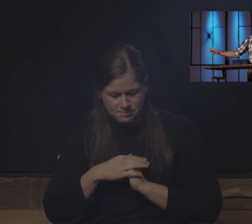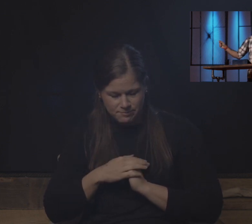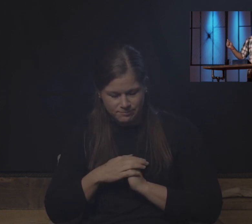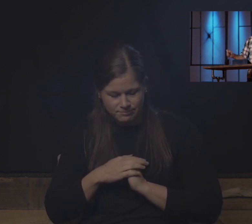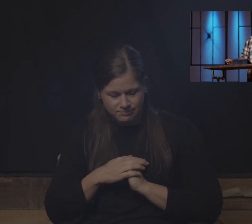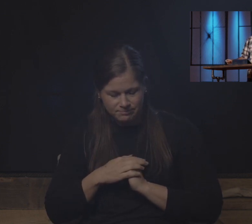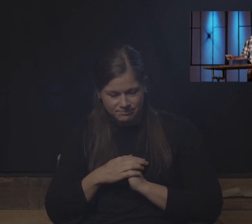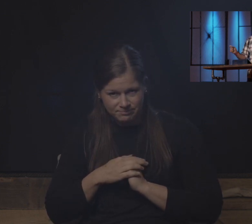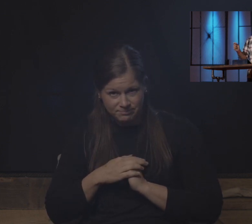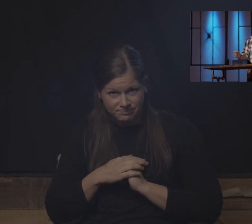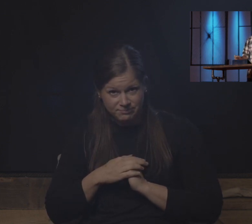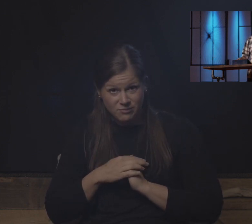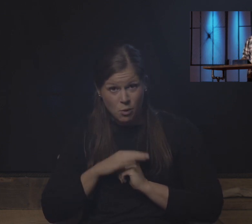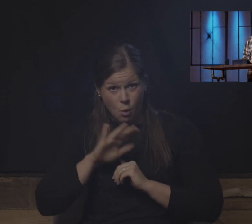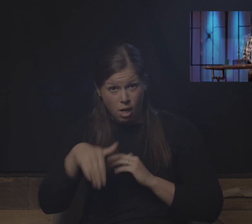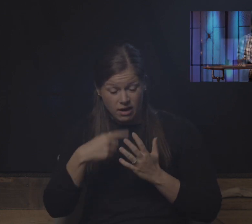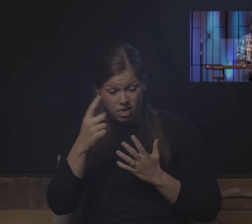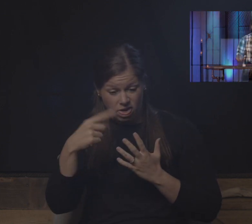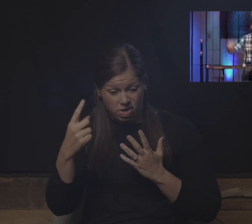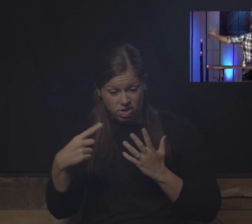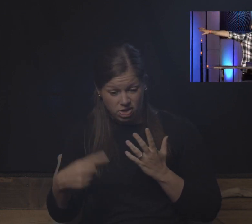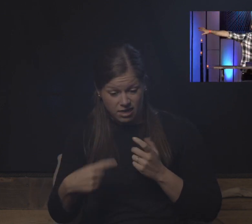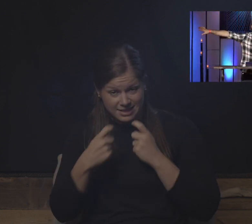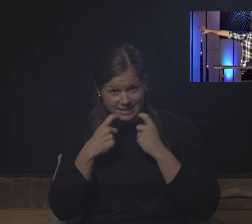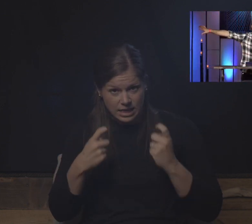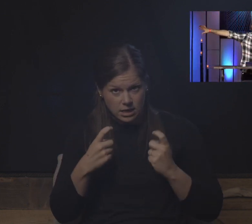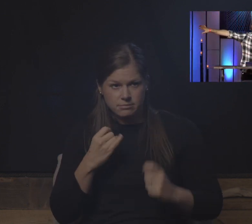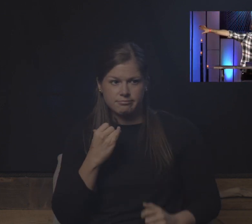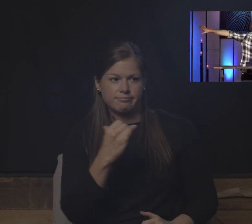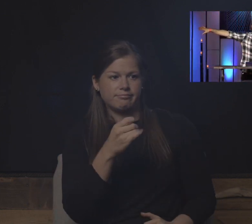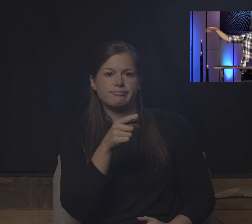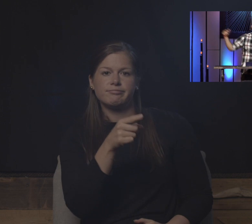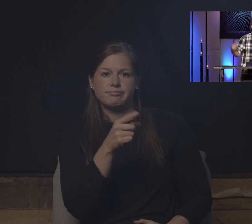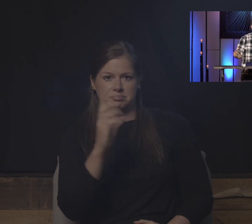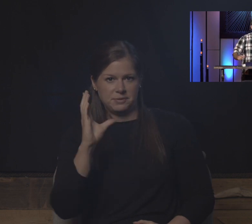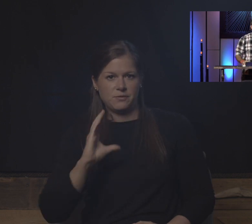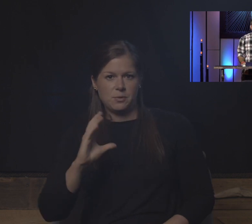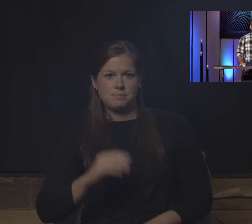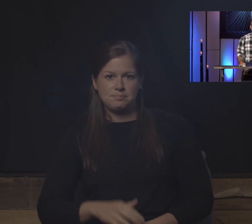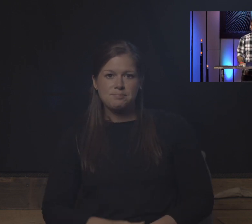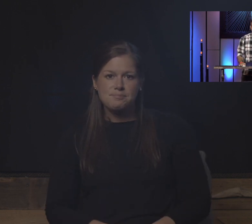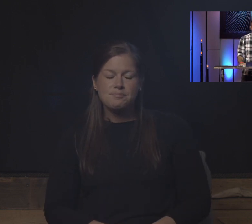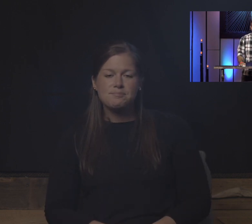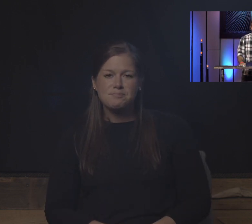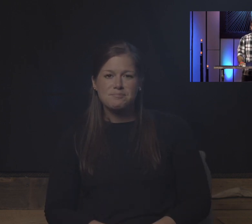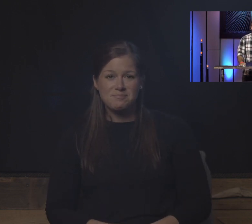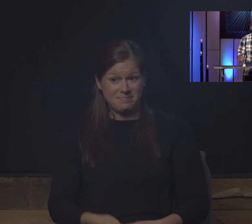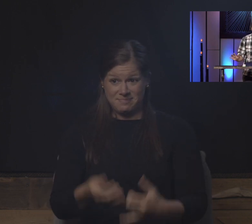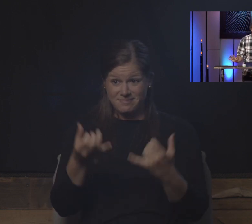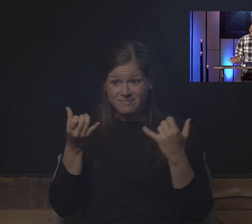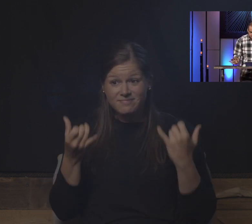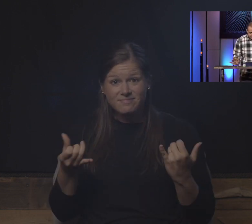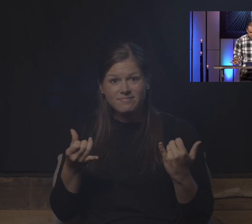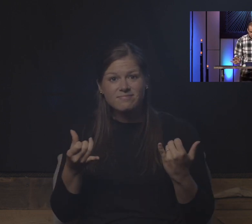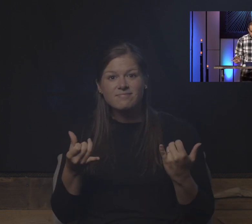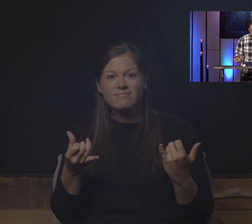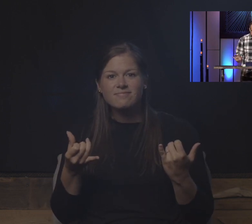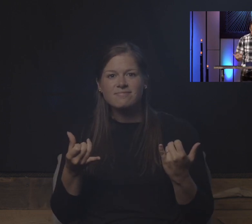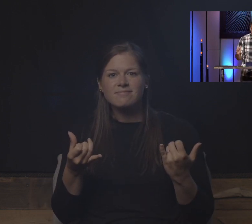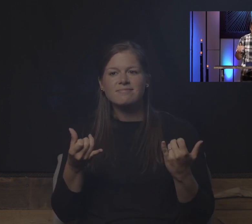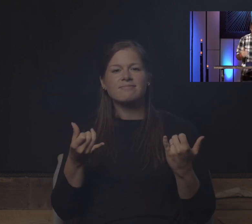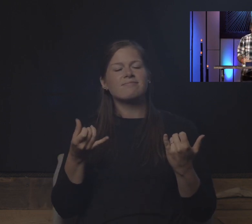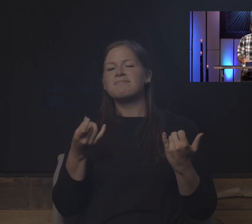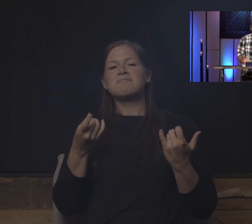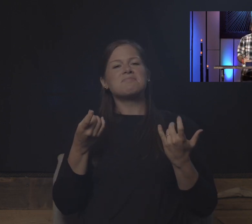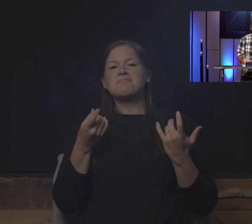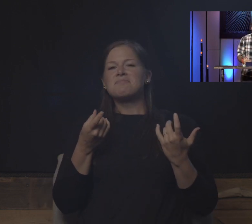were some of you. That was your past. That's not who you are anymore. Because